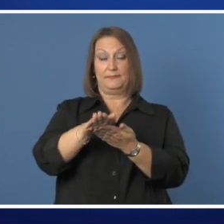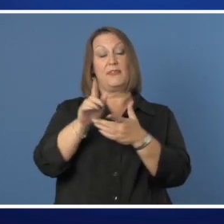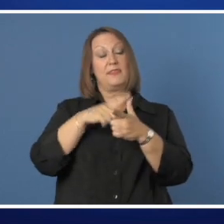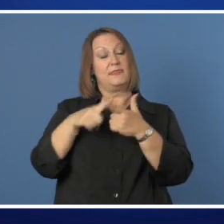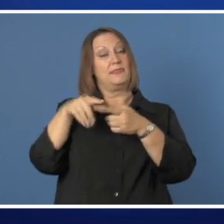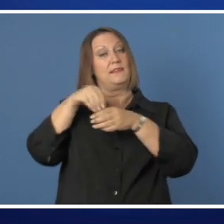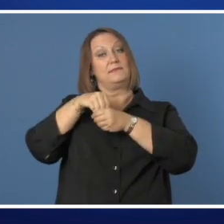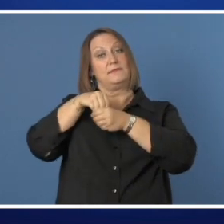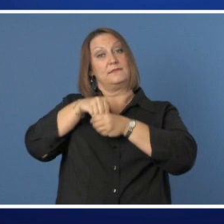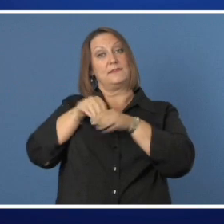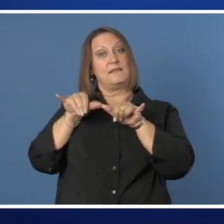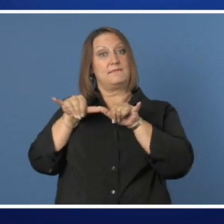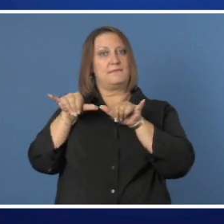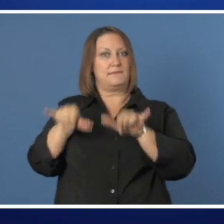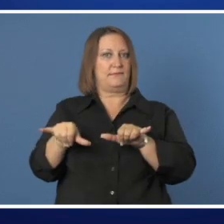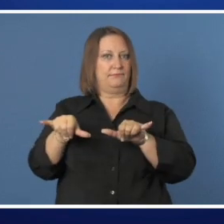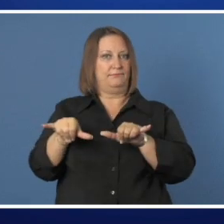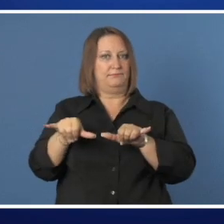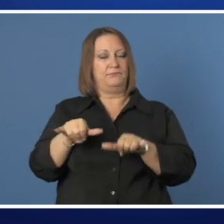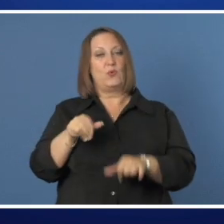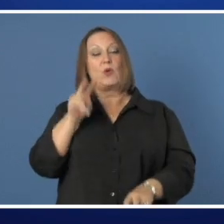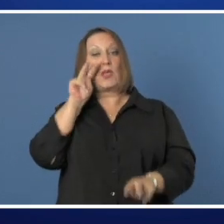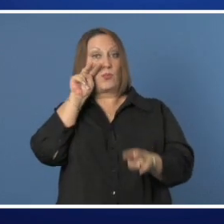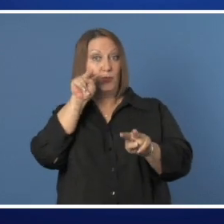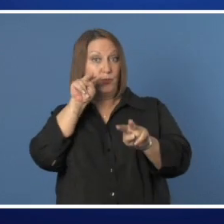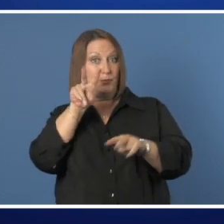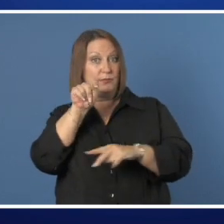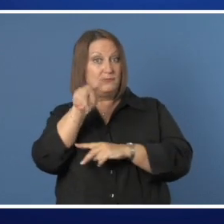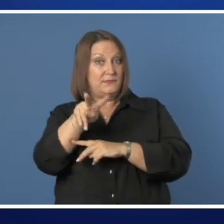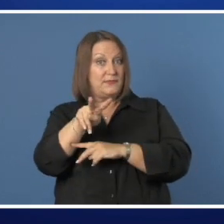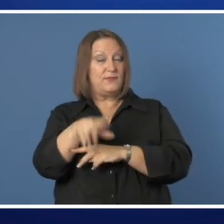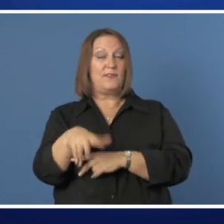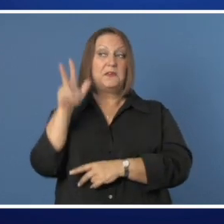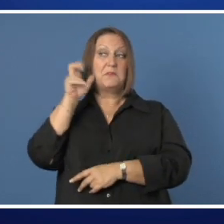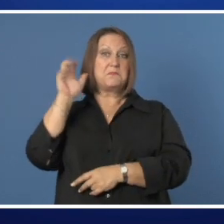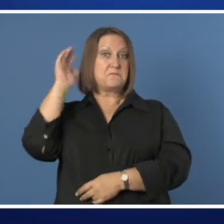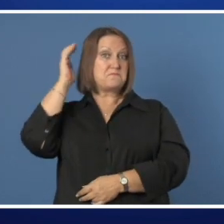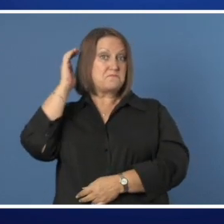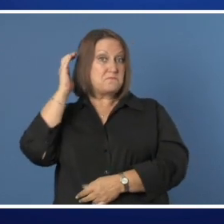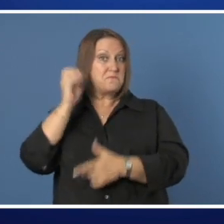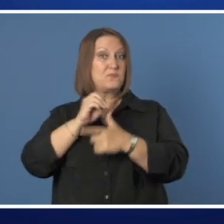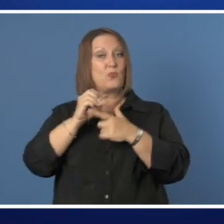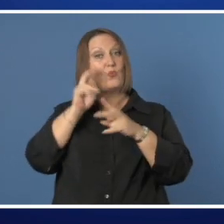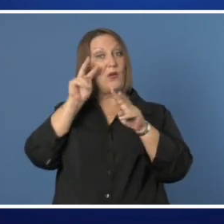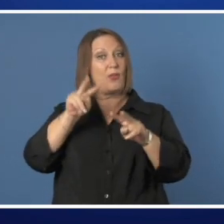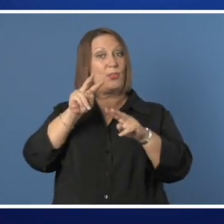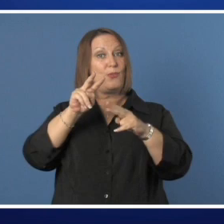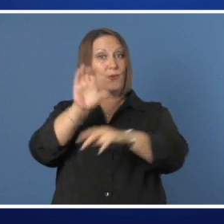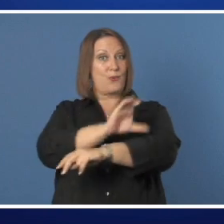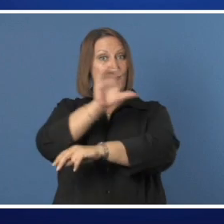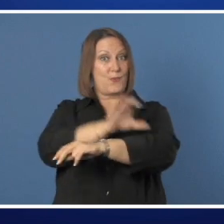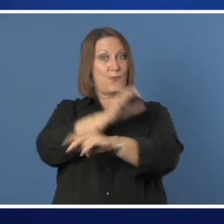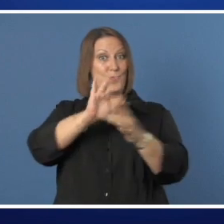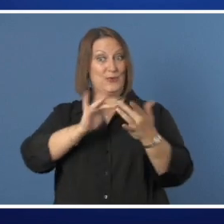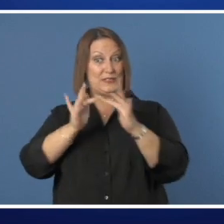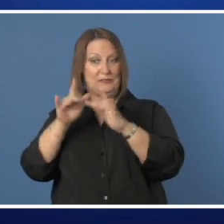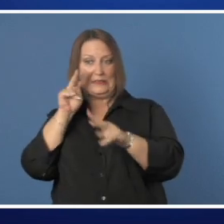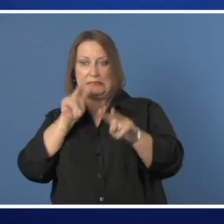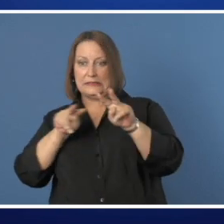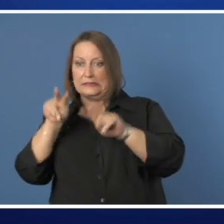Stay where you are. Watch TV, listen to the radio, or check the